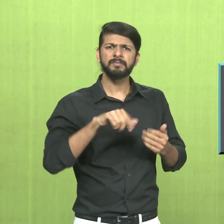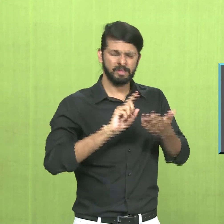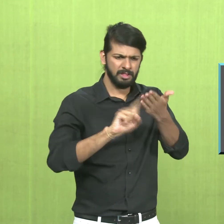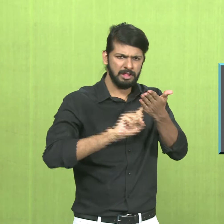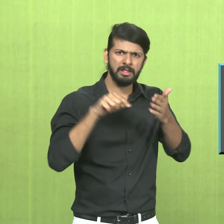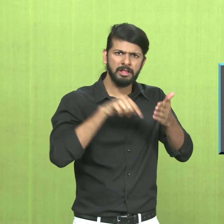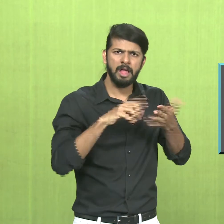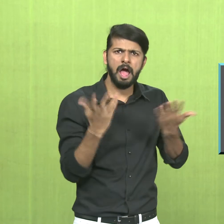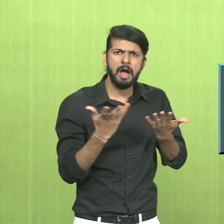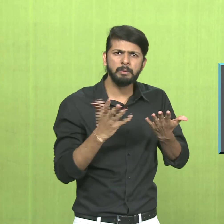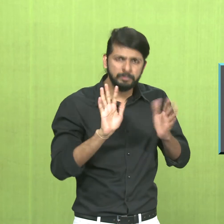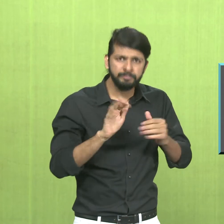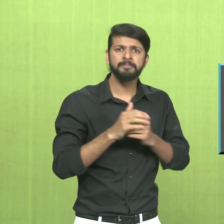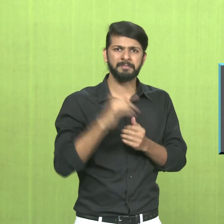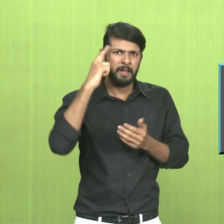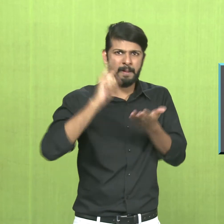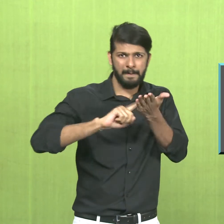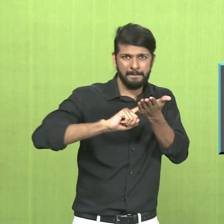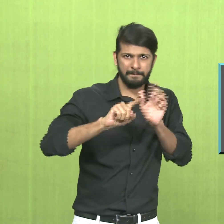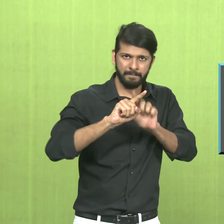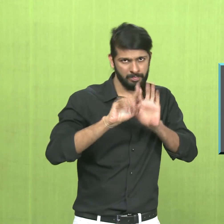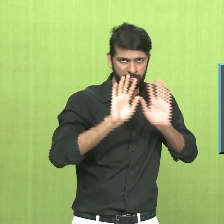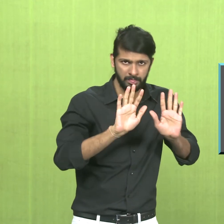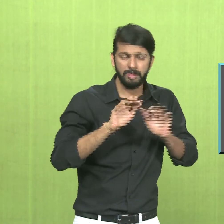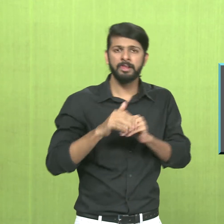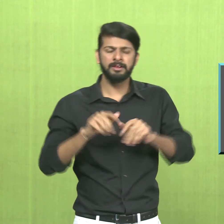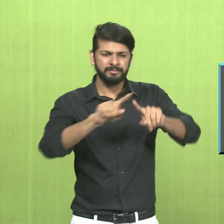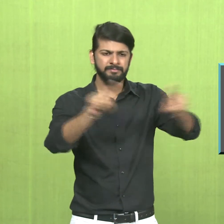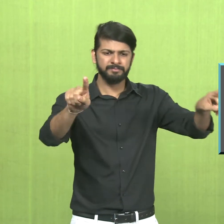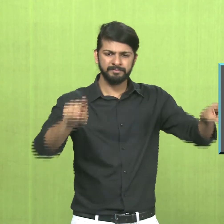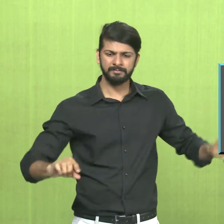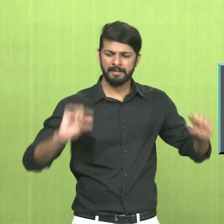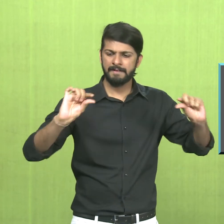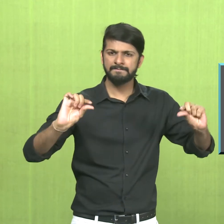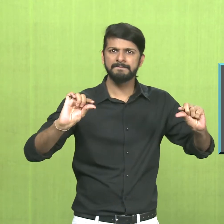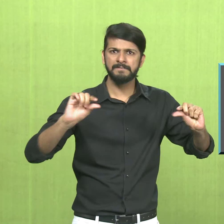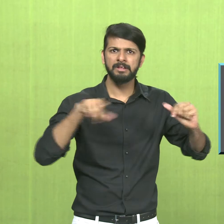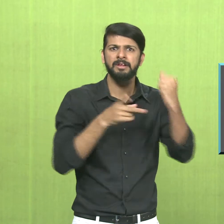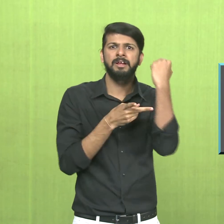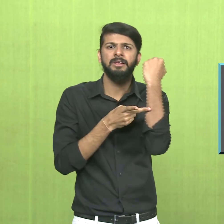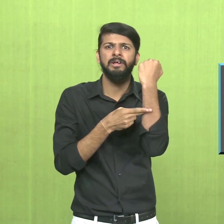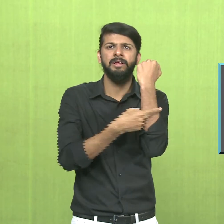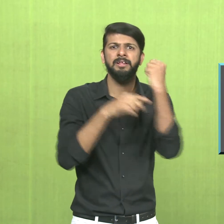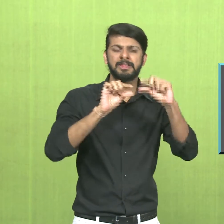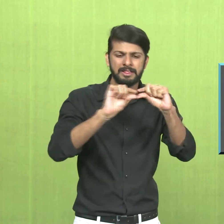The media or the medium which is used here is charcoal and a pastel